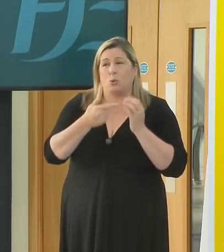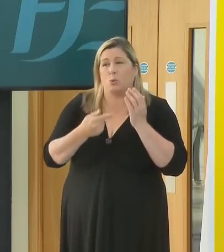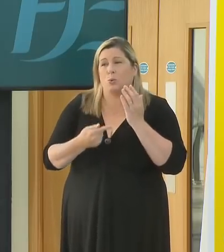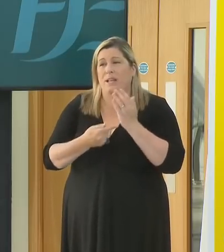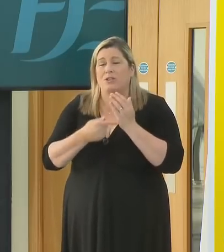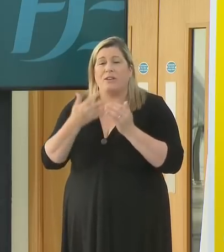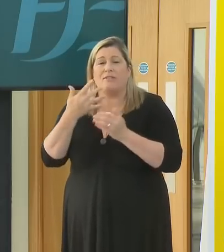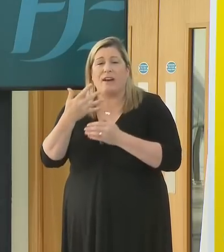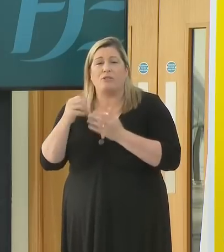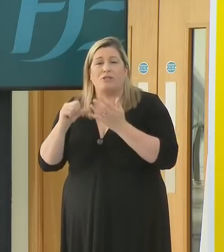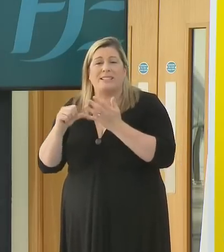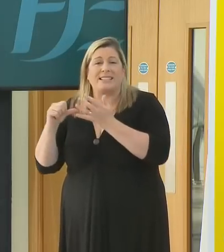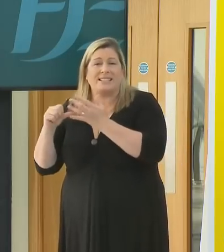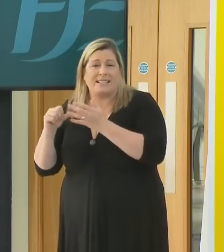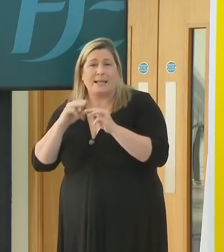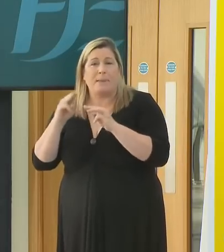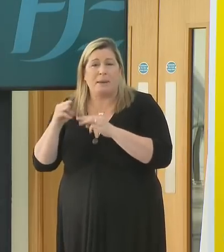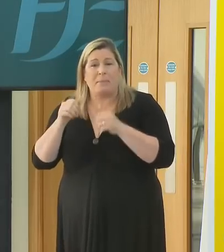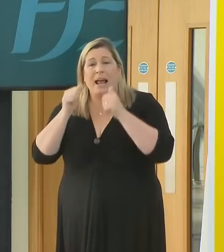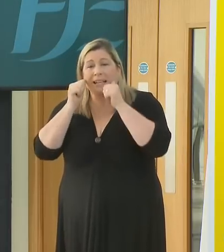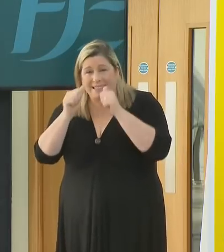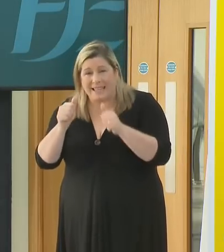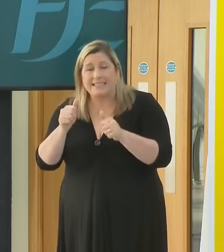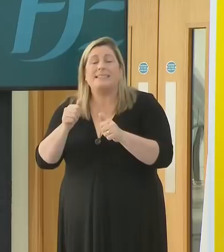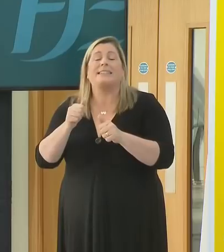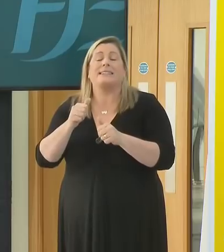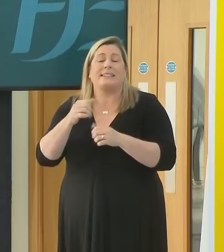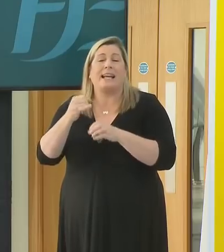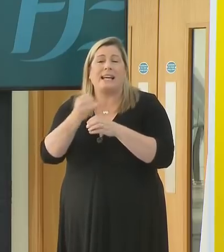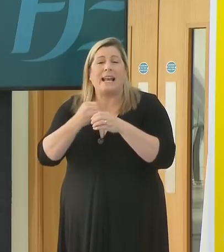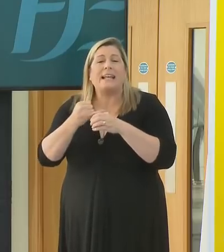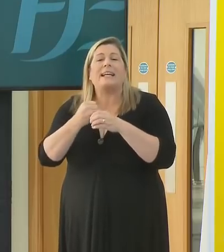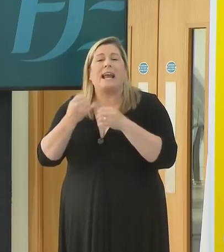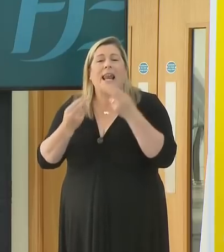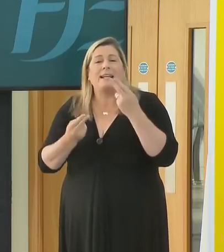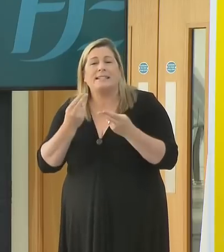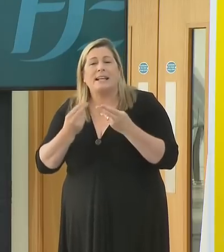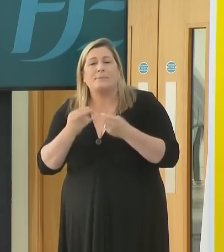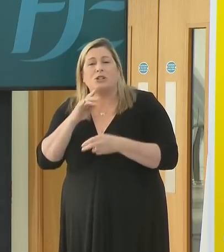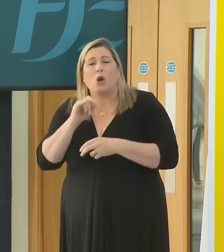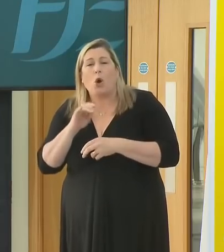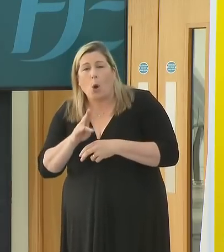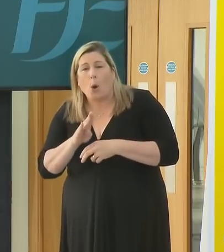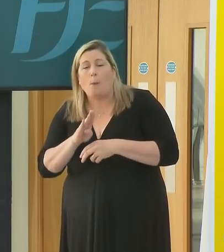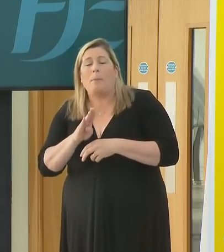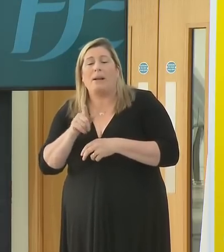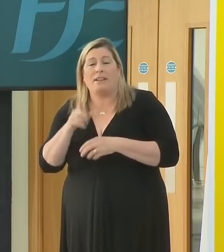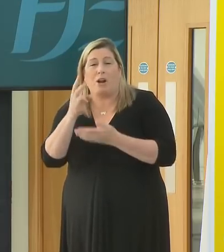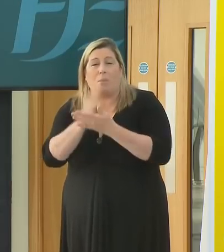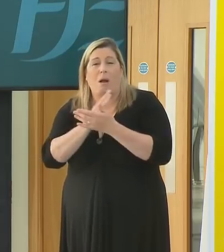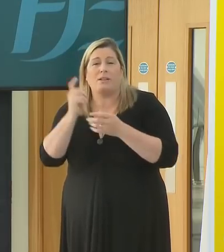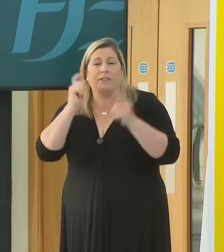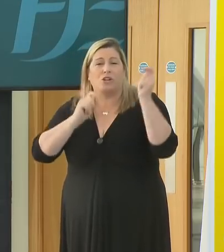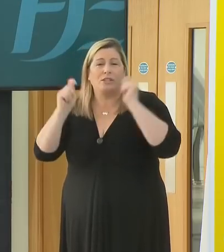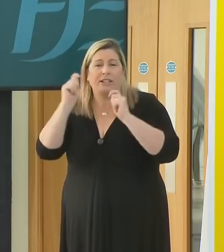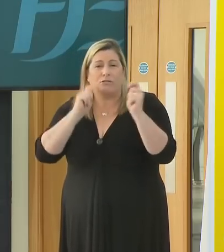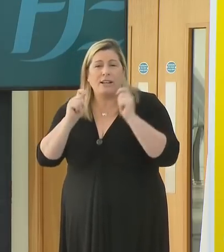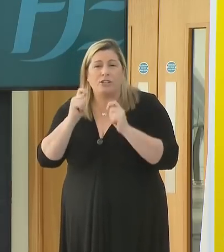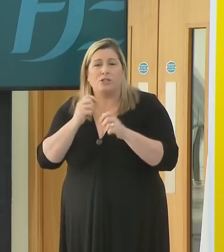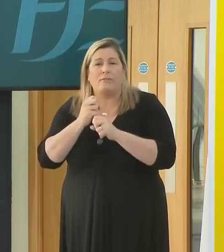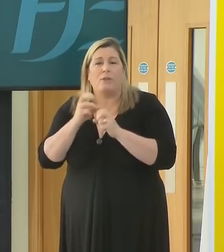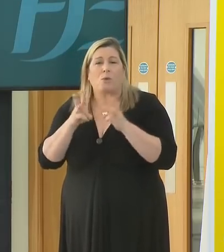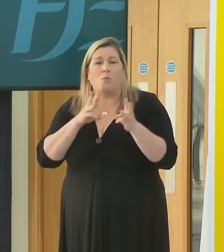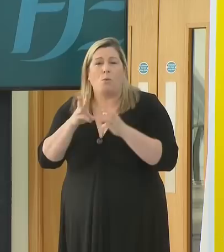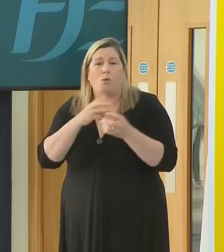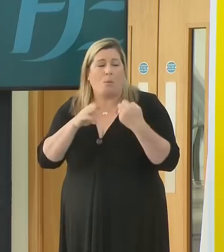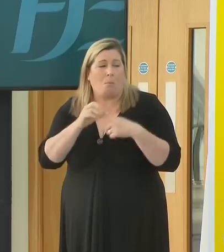2,566 people attending appointments in the clinical assessment hub. So they are part of the consideration in terms of the work that Paul